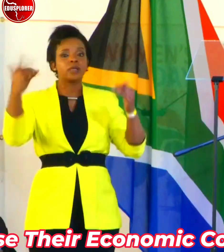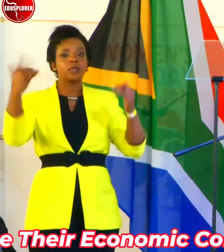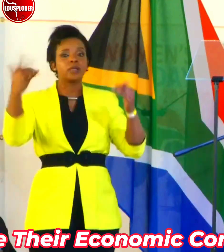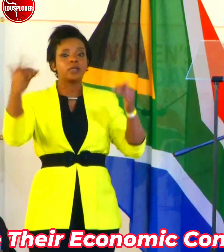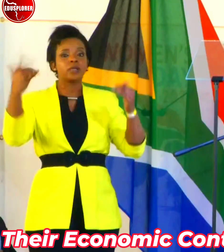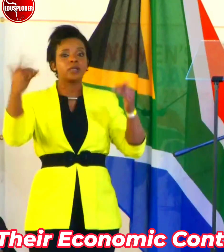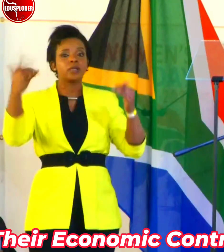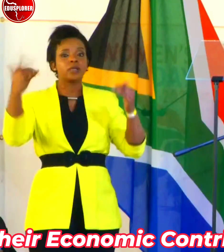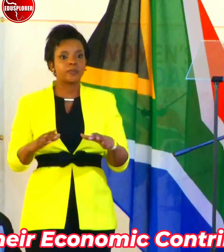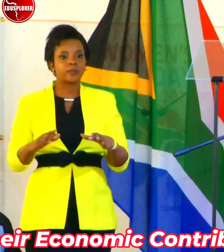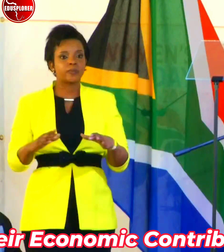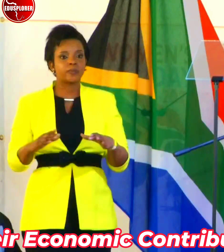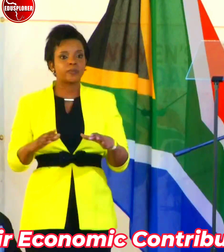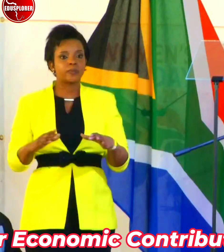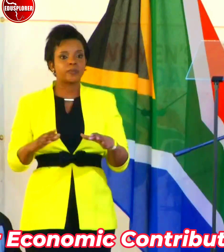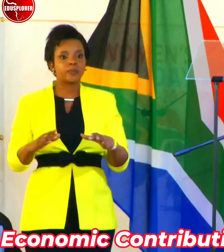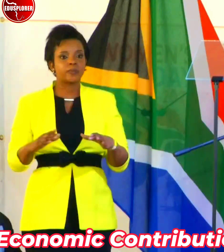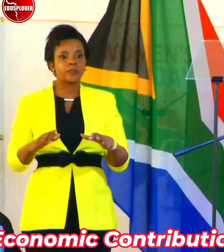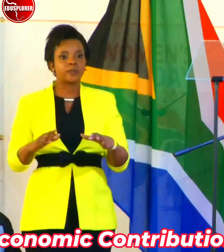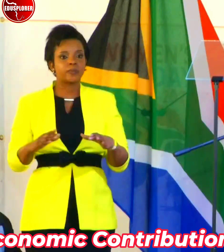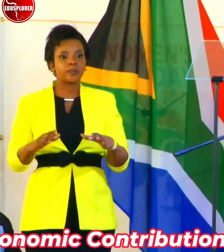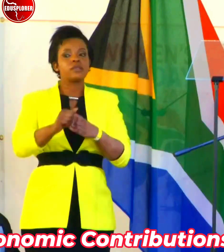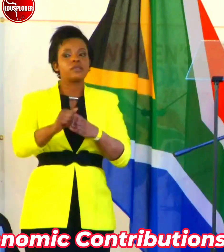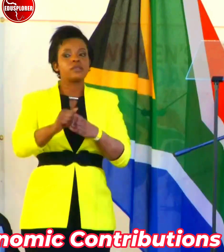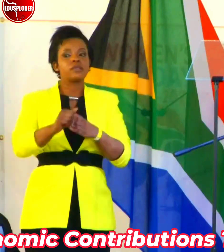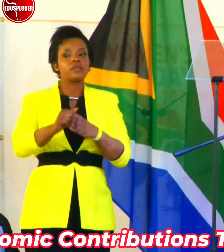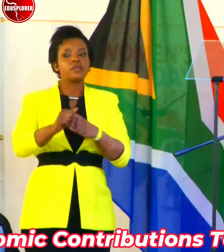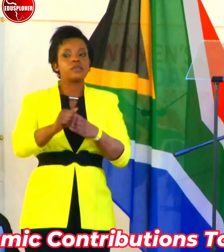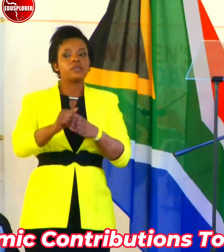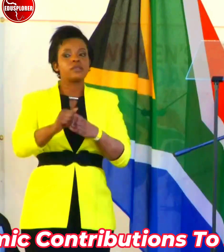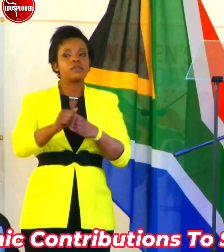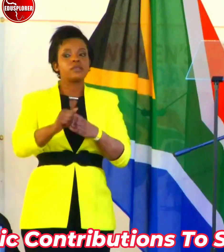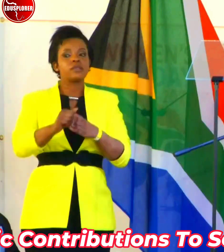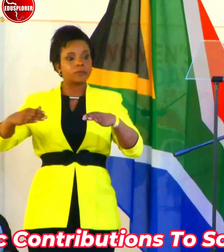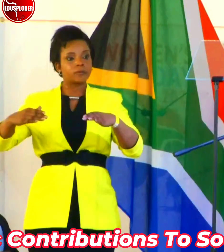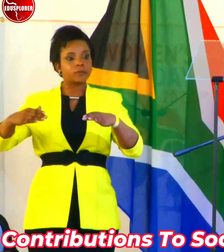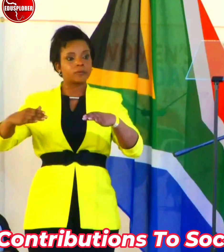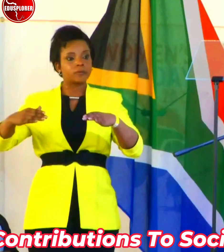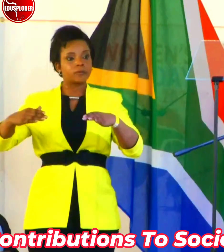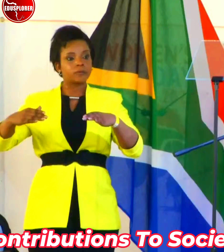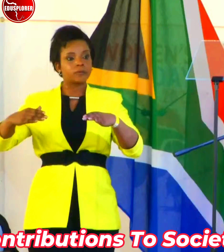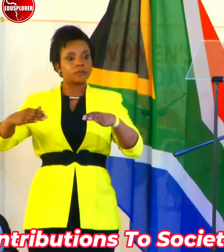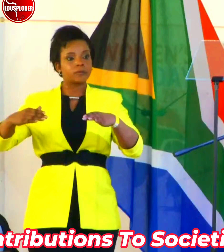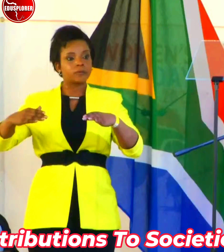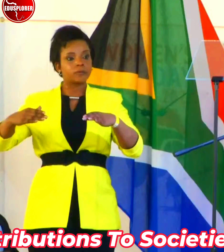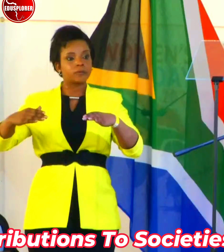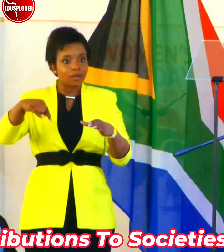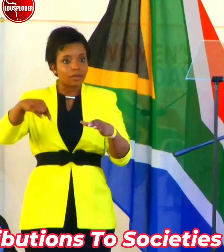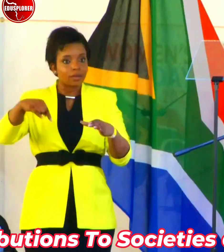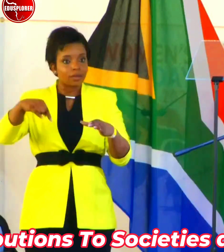led political movements as well as civic movements, and who were involved in the